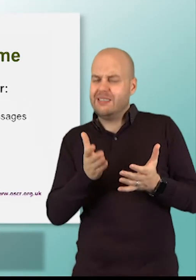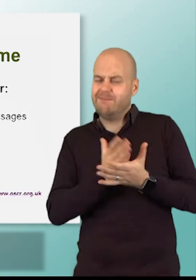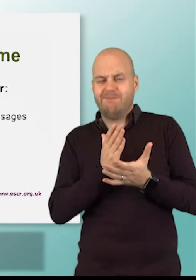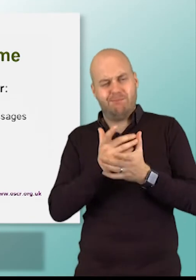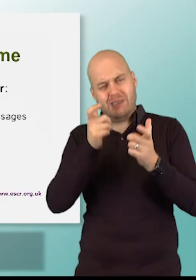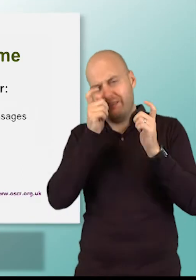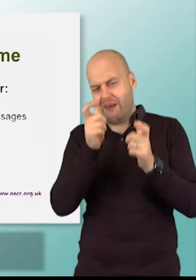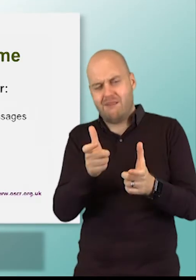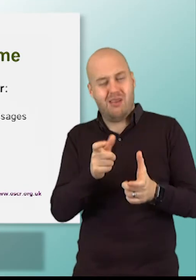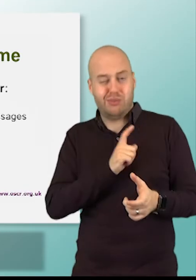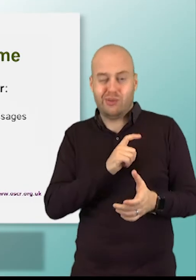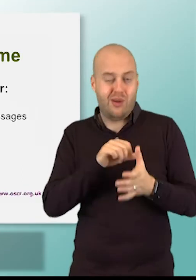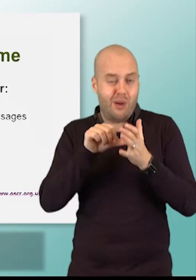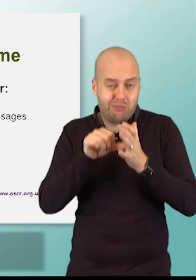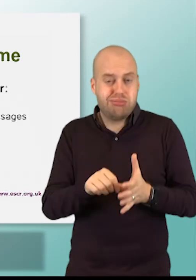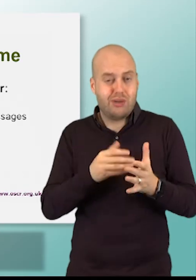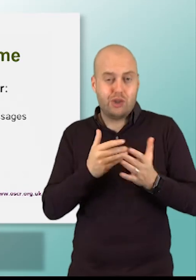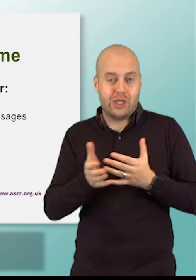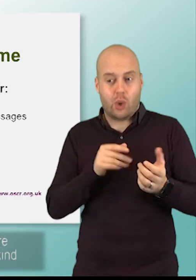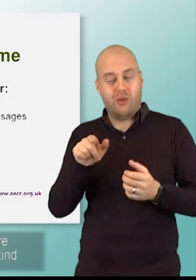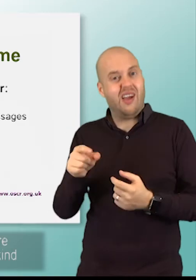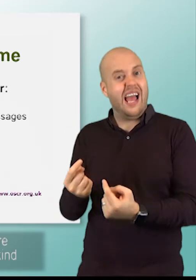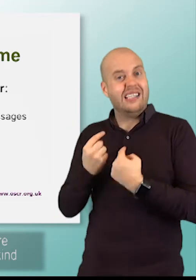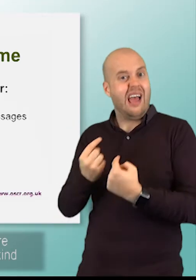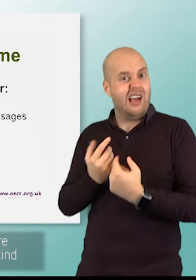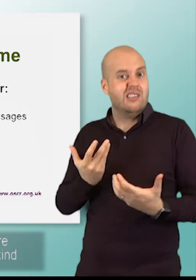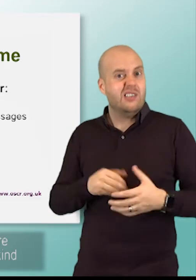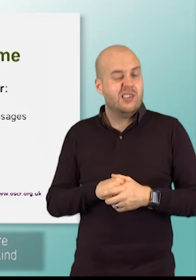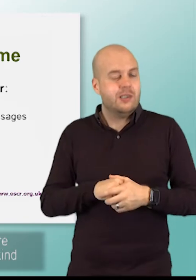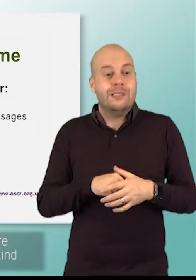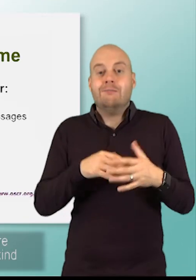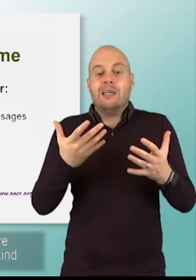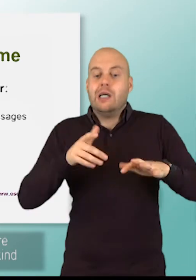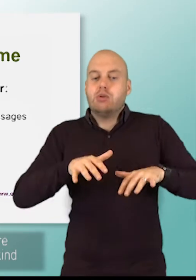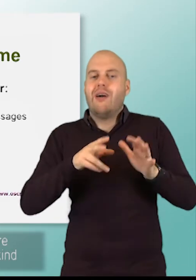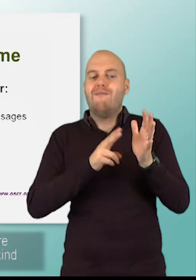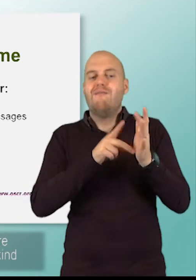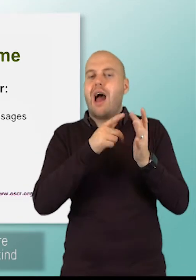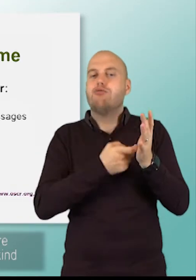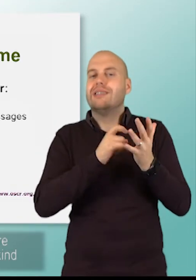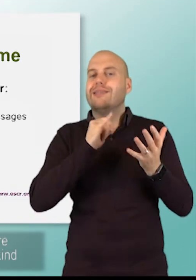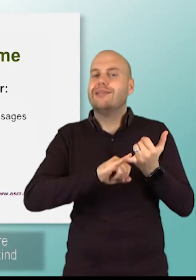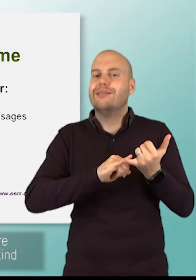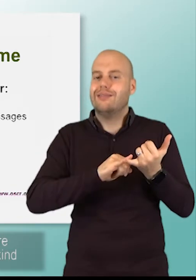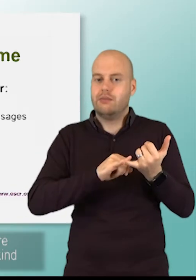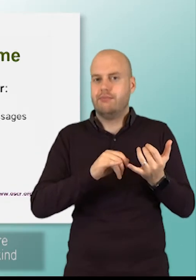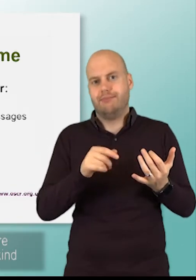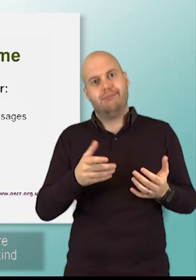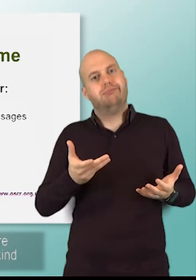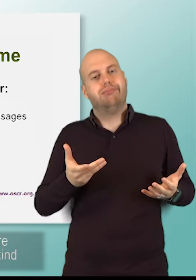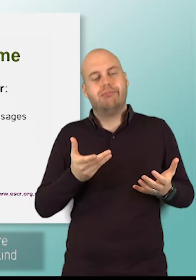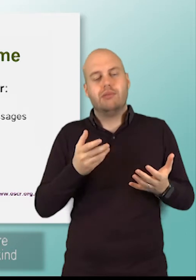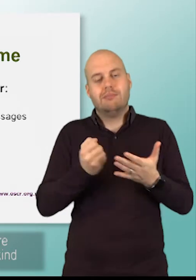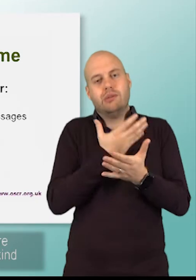very, very difficult to deal with those kind of attacks. Viruses, make sure that you keep all your software up to